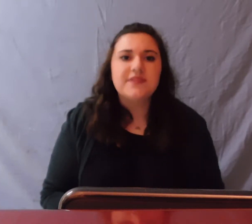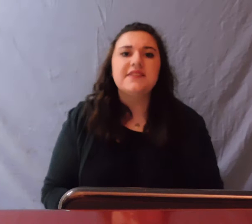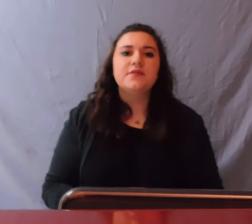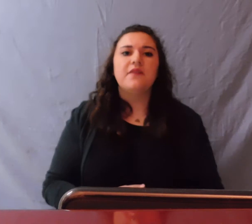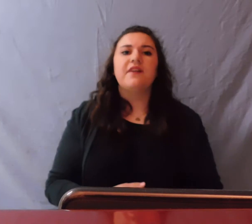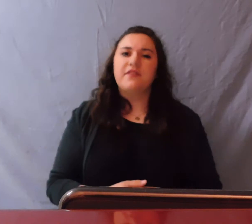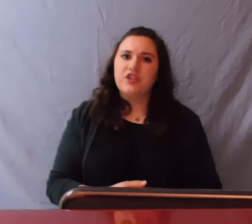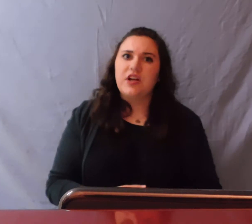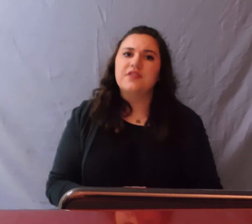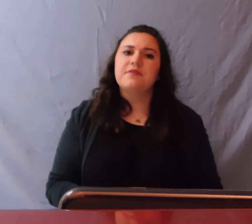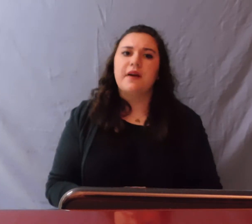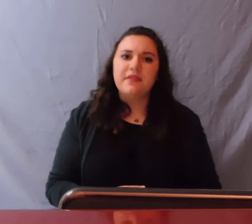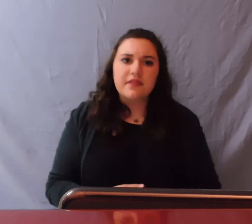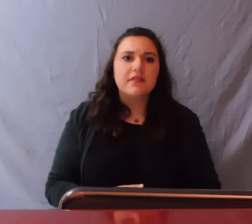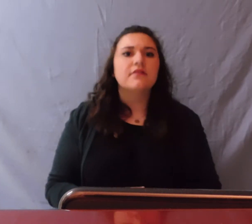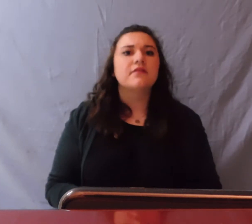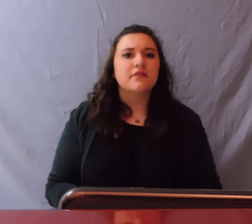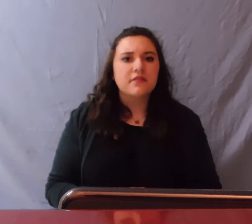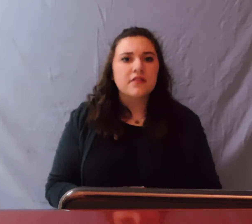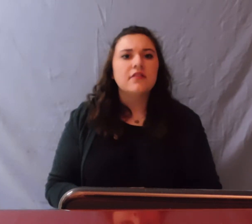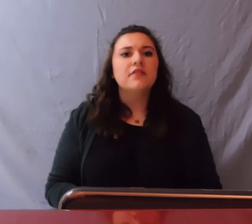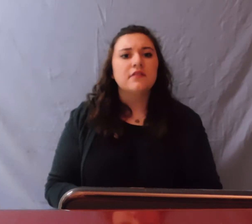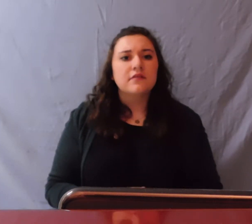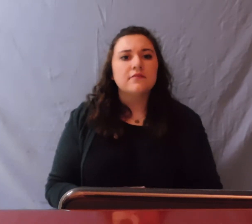I would say it's around $500 a month.